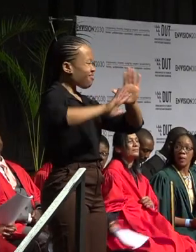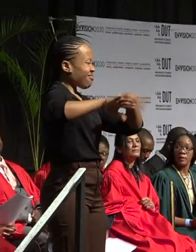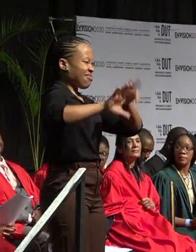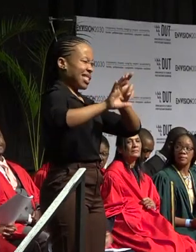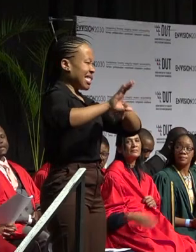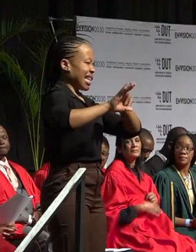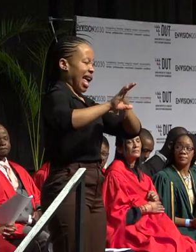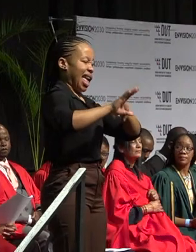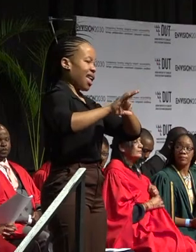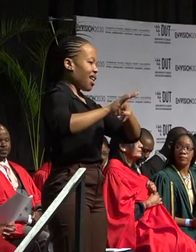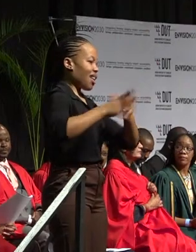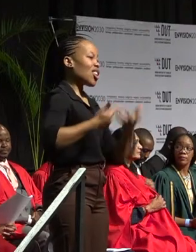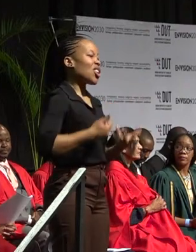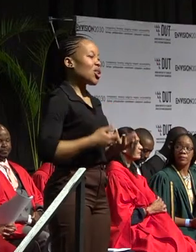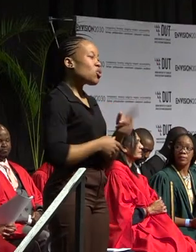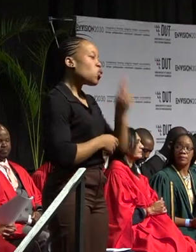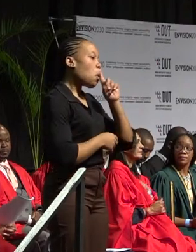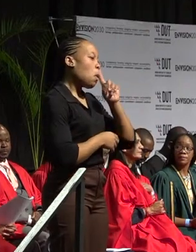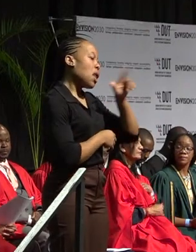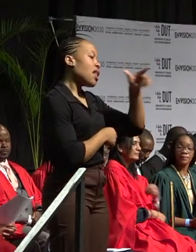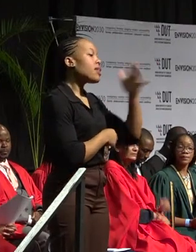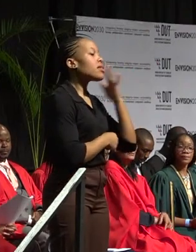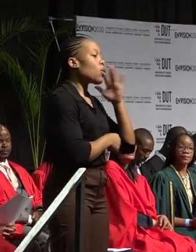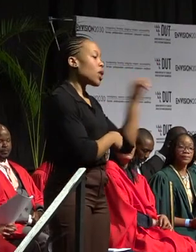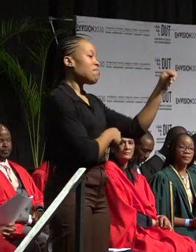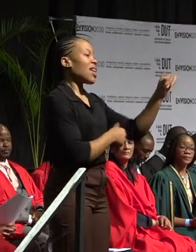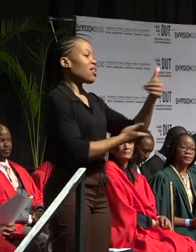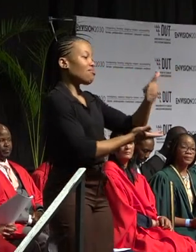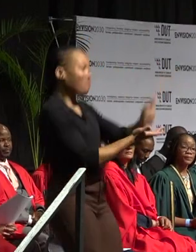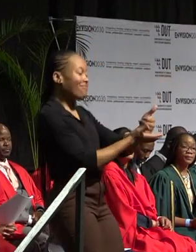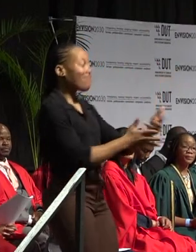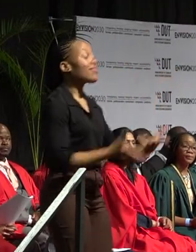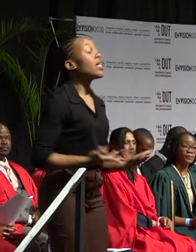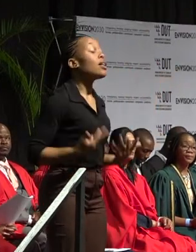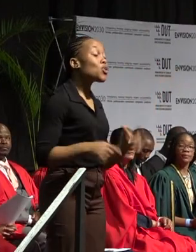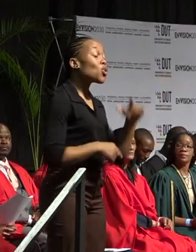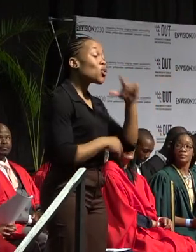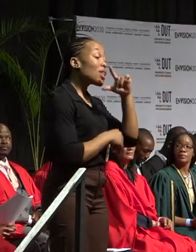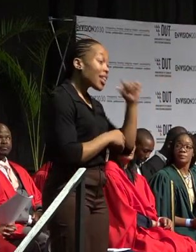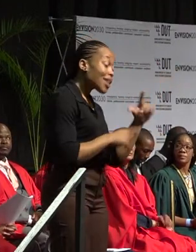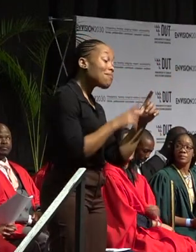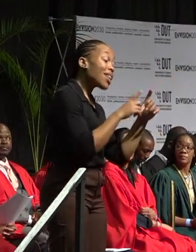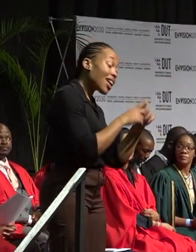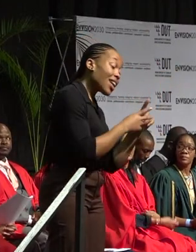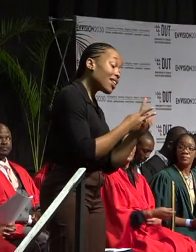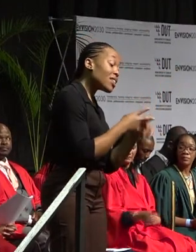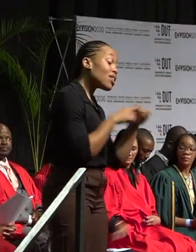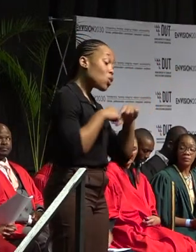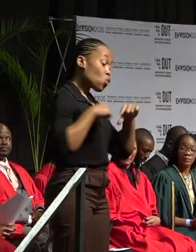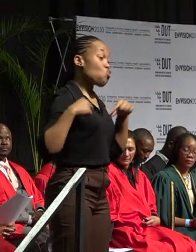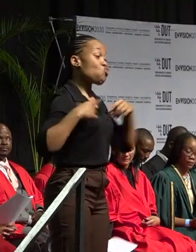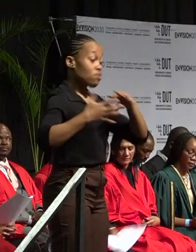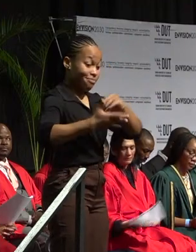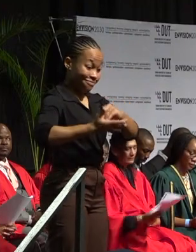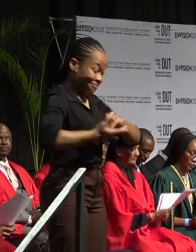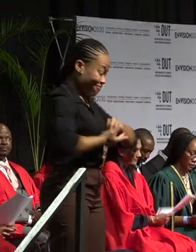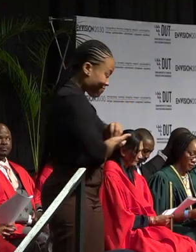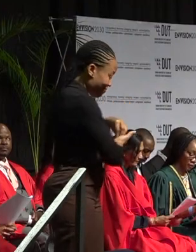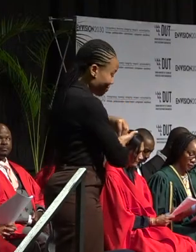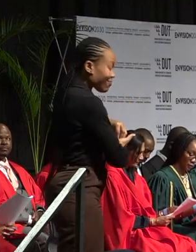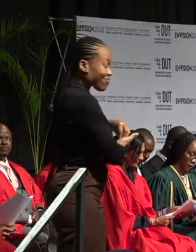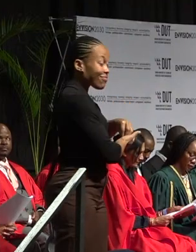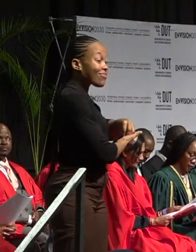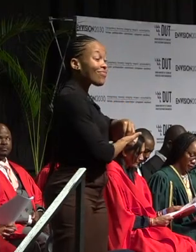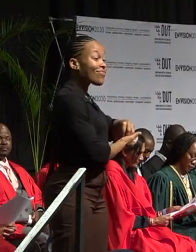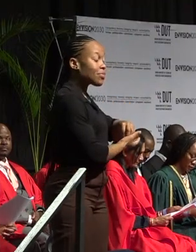you return to your seat after you've walked the stage. So name card and hood. You'll then be verified that it is